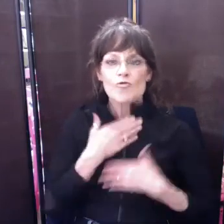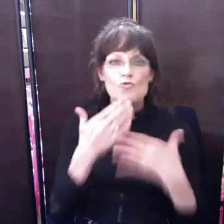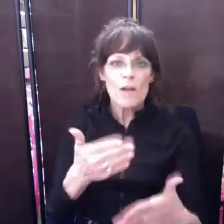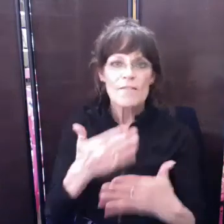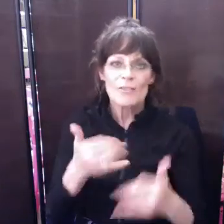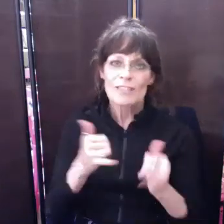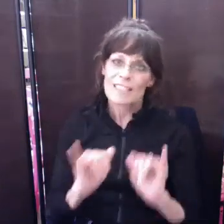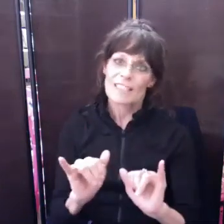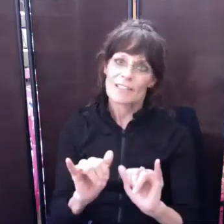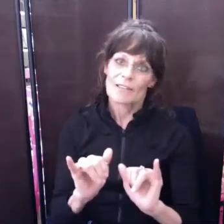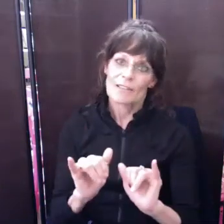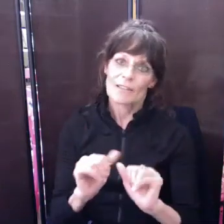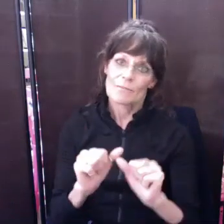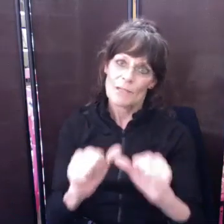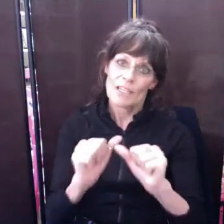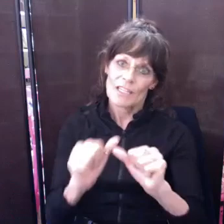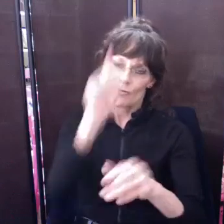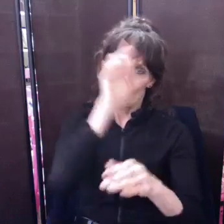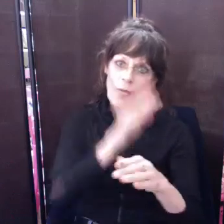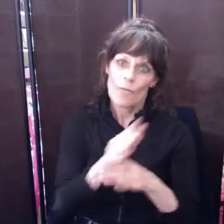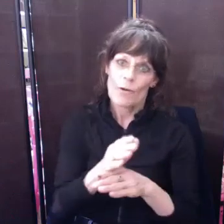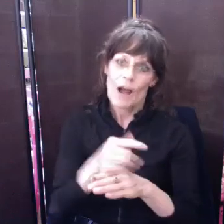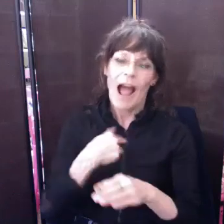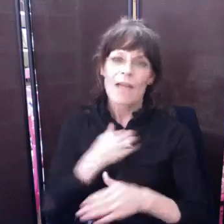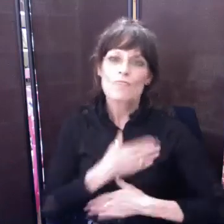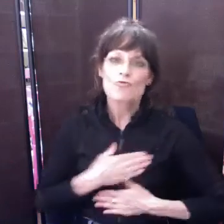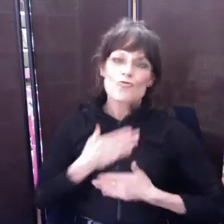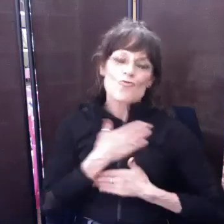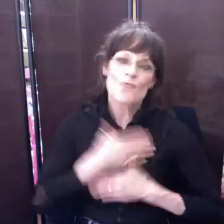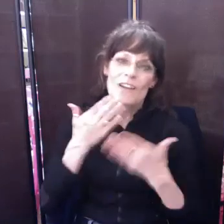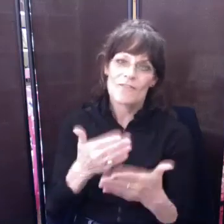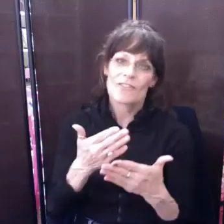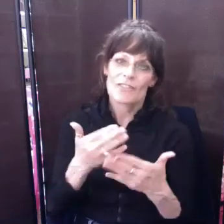sober, he said, I'm grateful that I'm still happy about it.